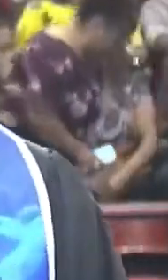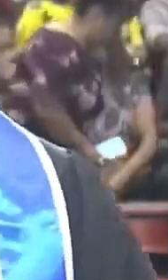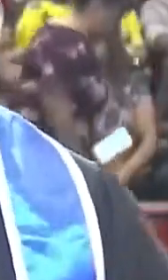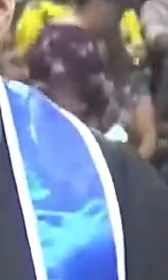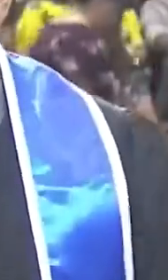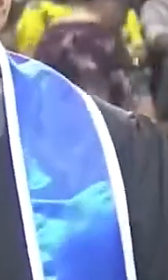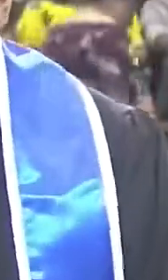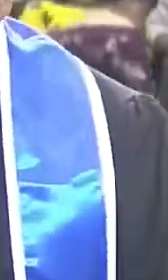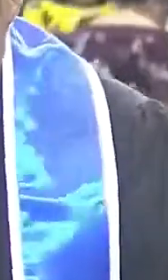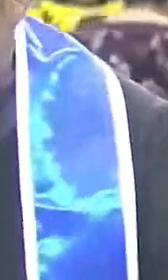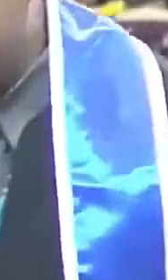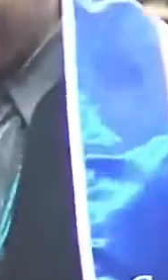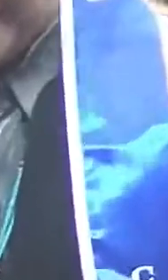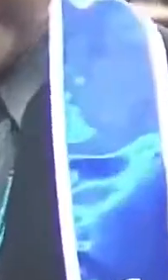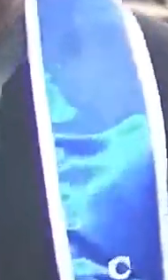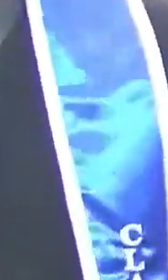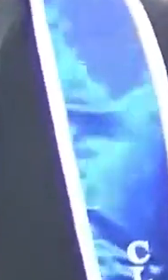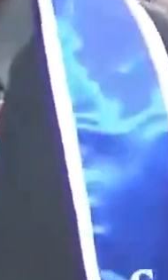Yesenia Alonso.